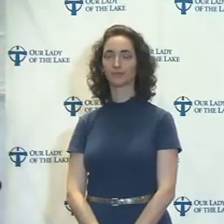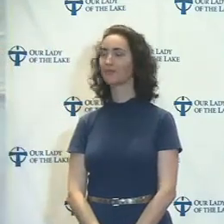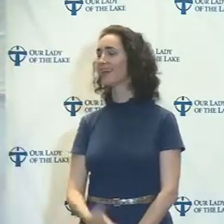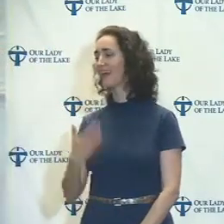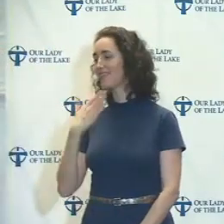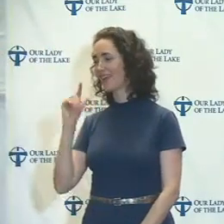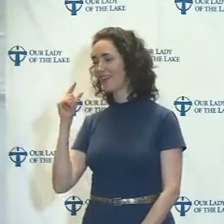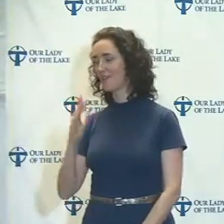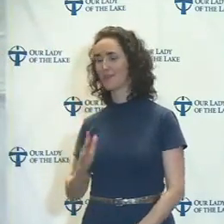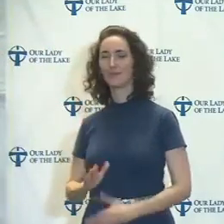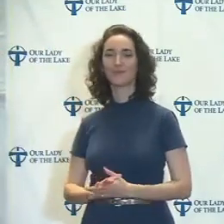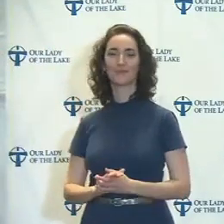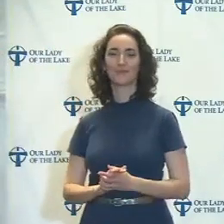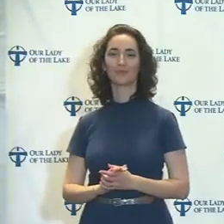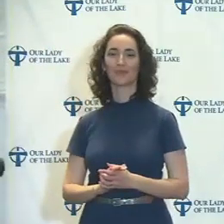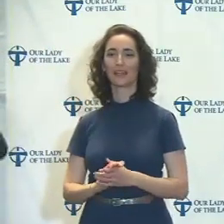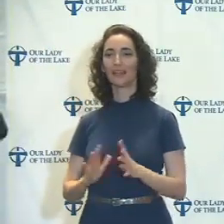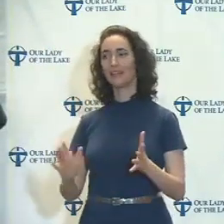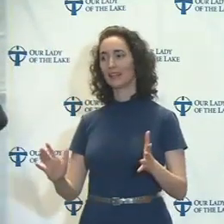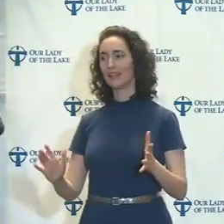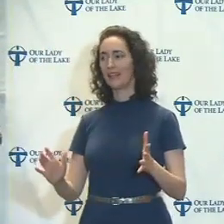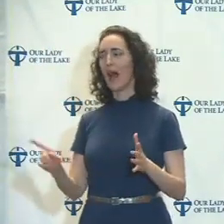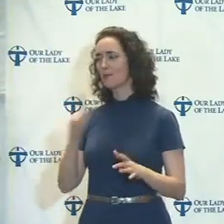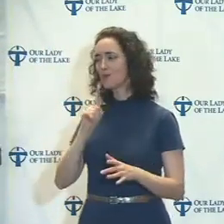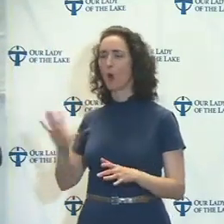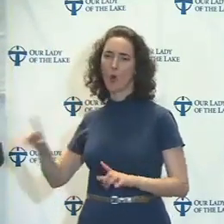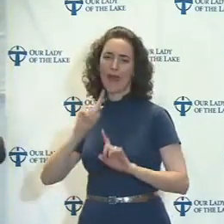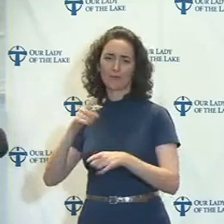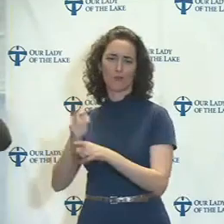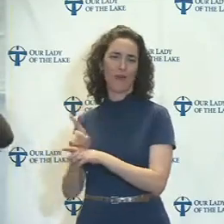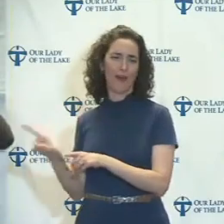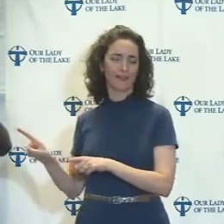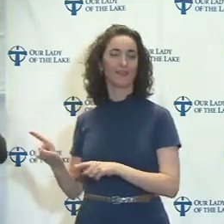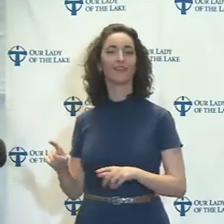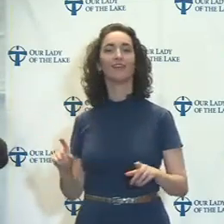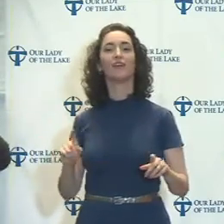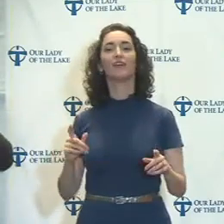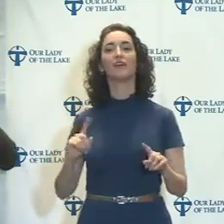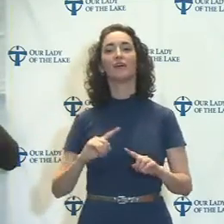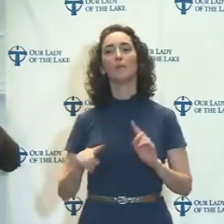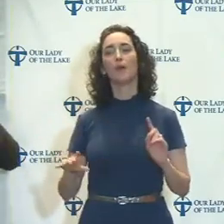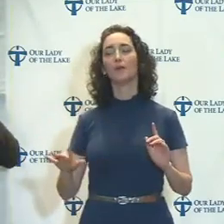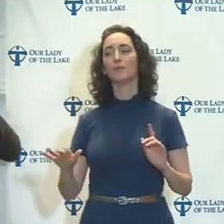Thanks, Governor. I wouldn't bet against that, though. It's about